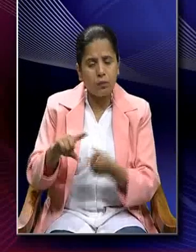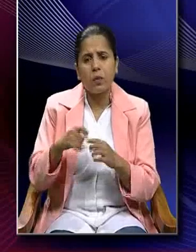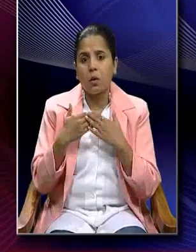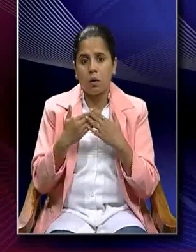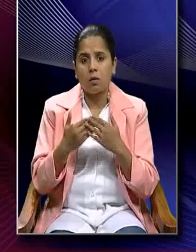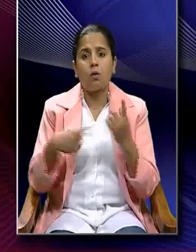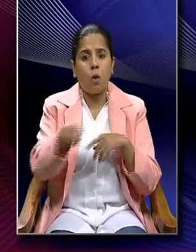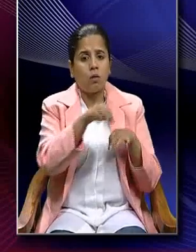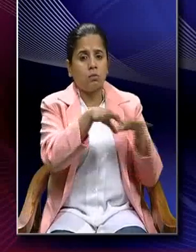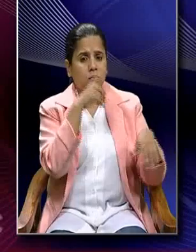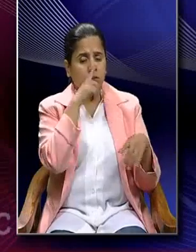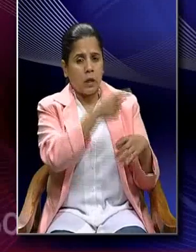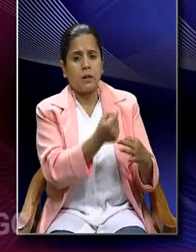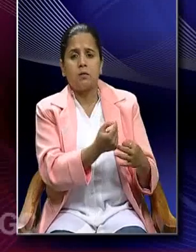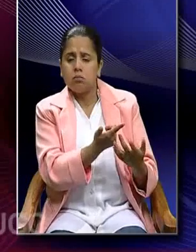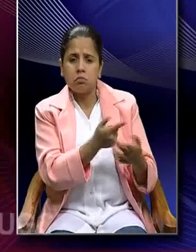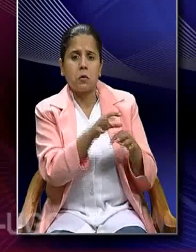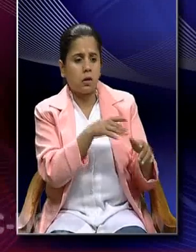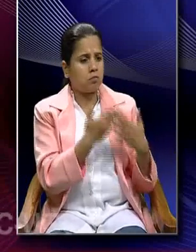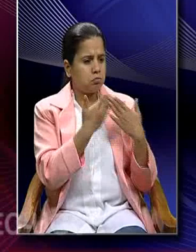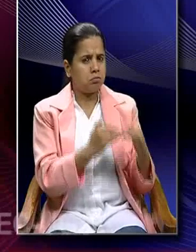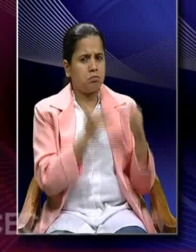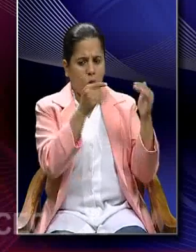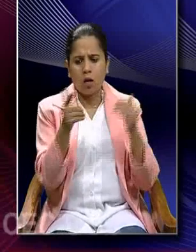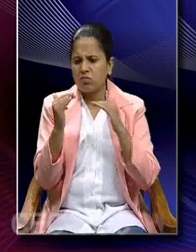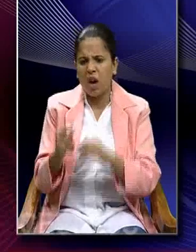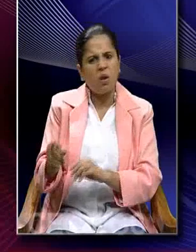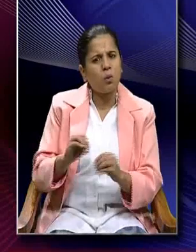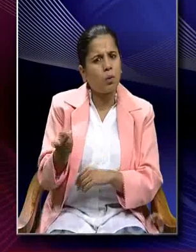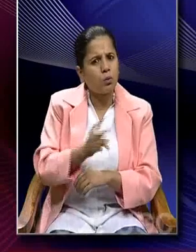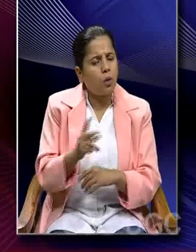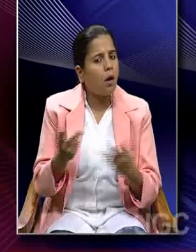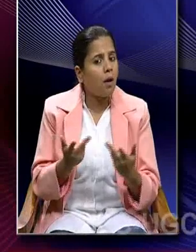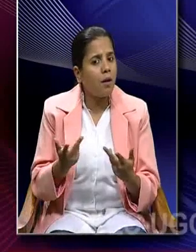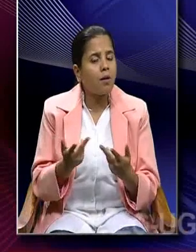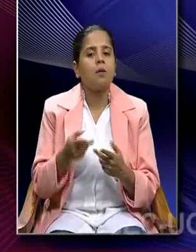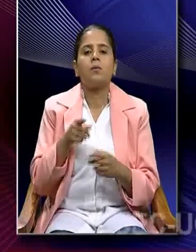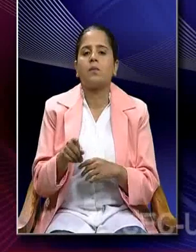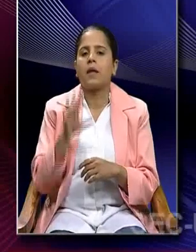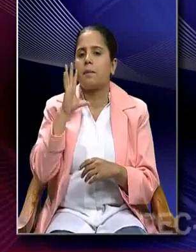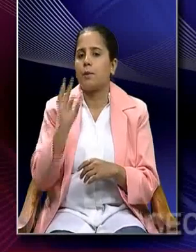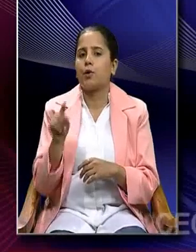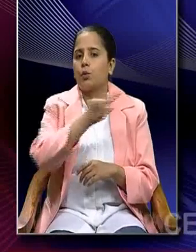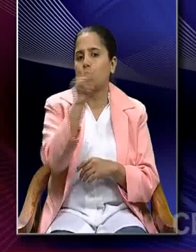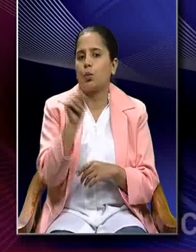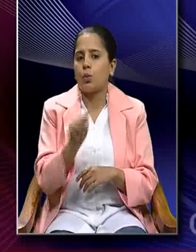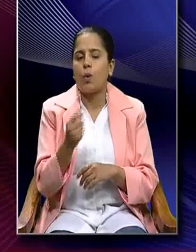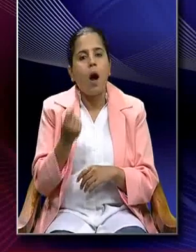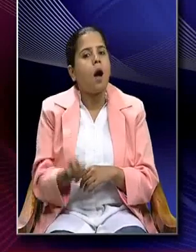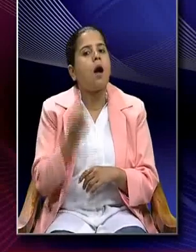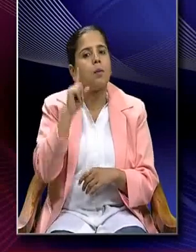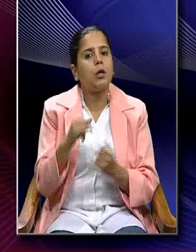educated metropolitan girl child? These kind of questions are very important to understand the